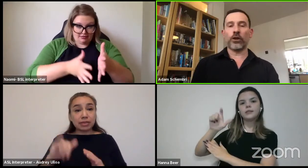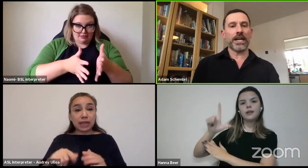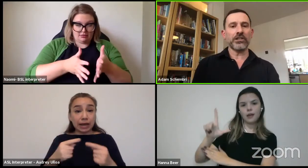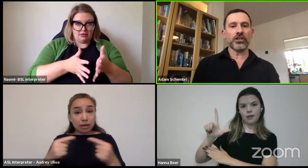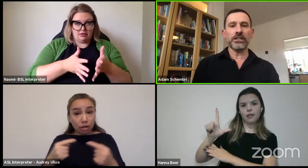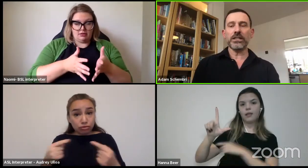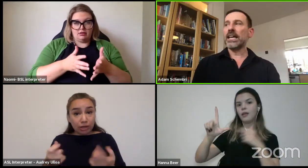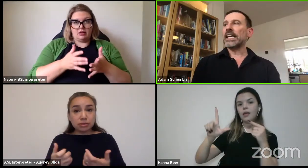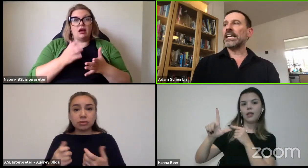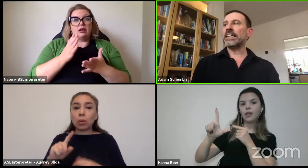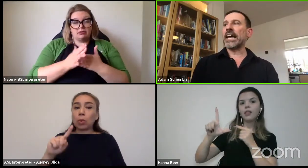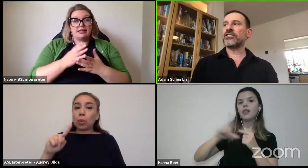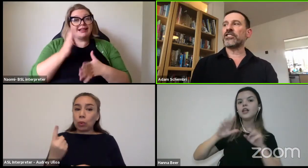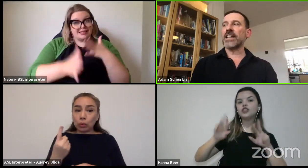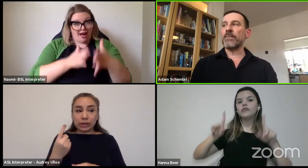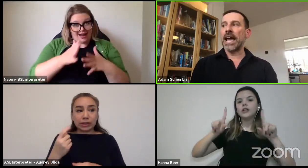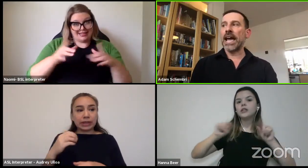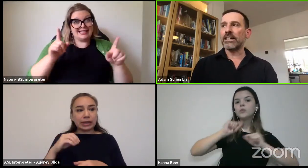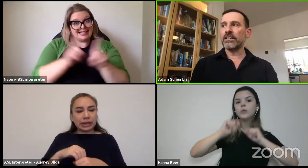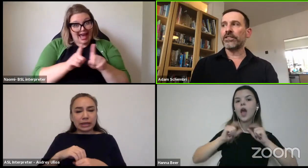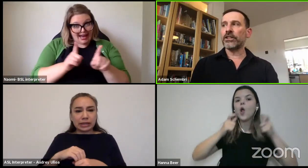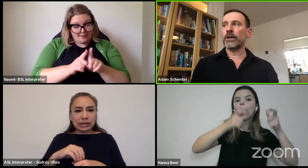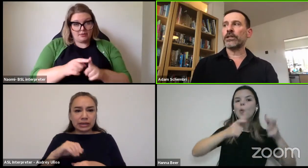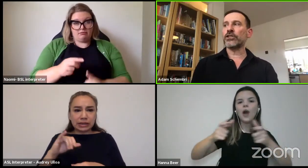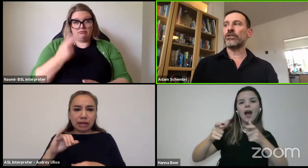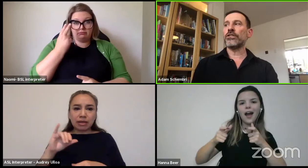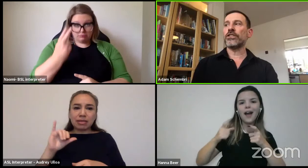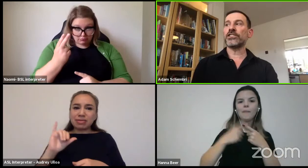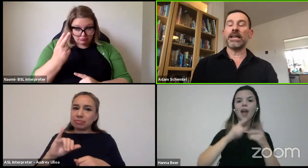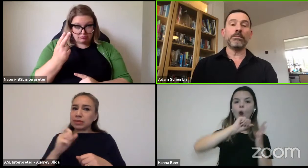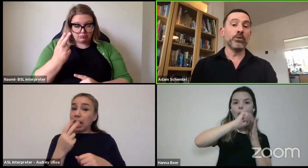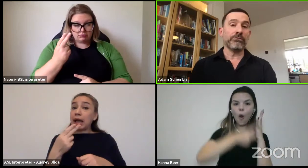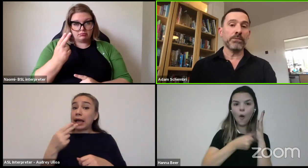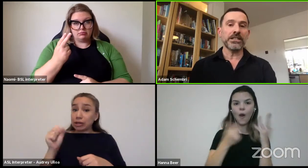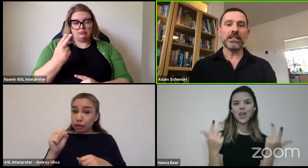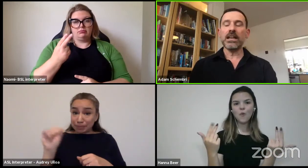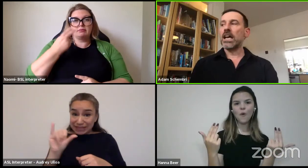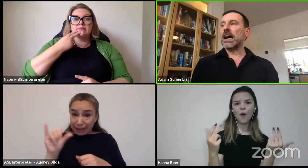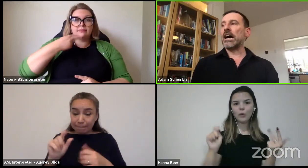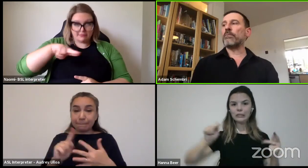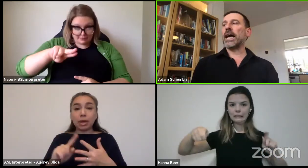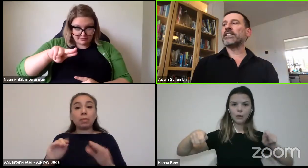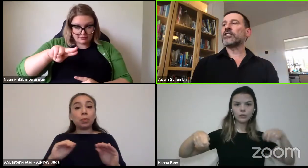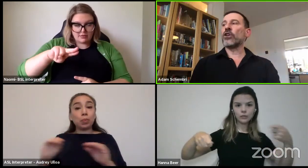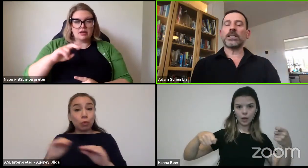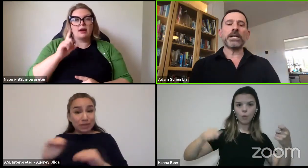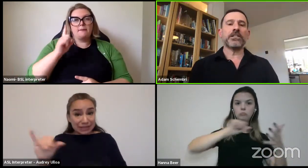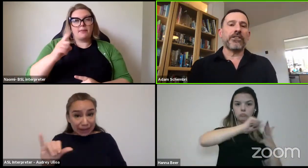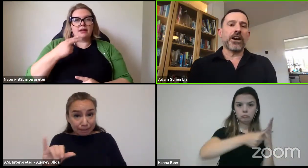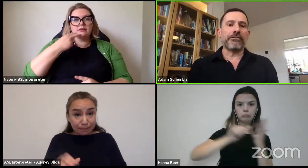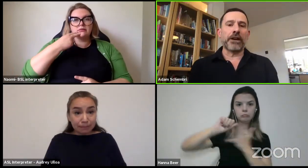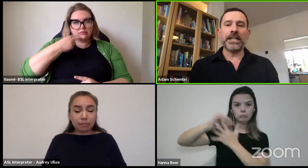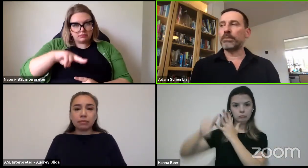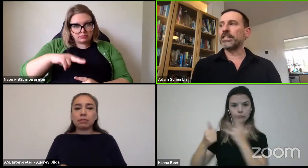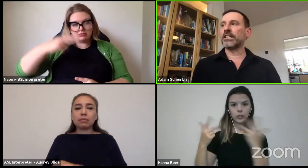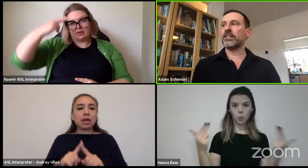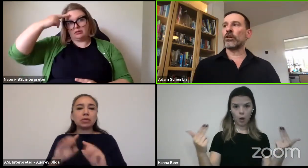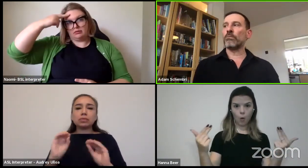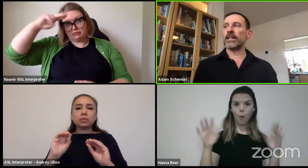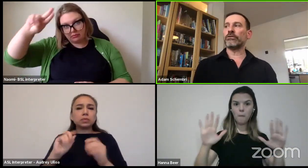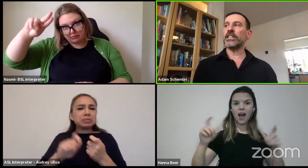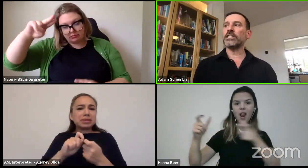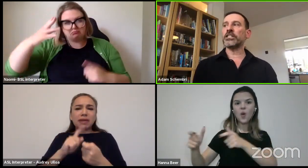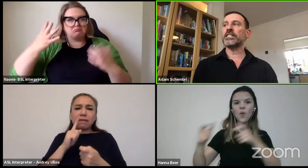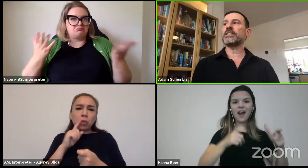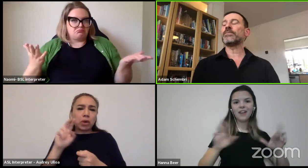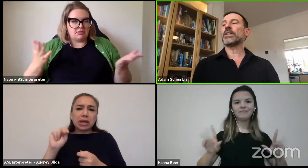in location. It has the same hand configuration, the same movement, and it's not specified for any particular